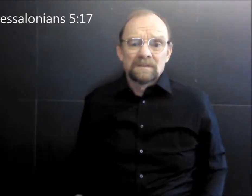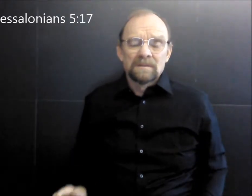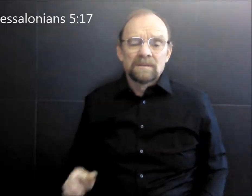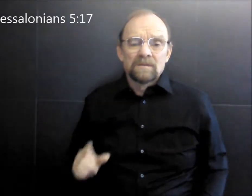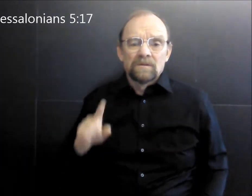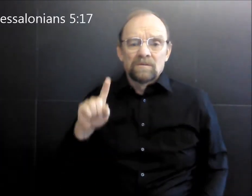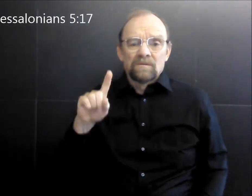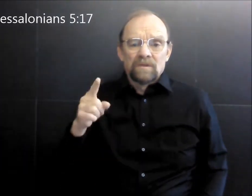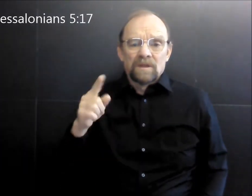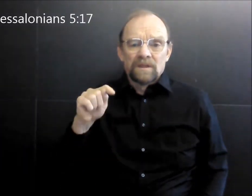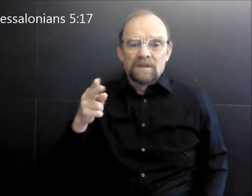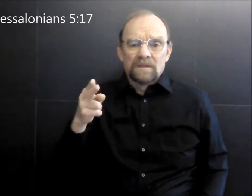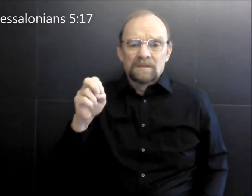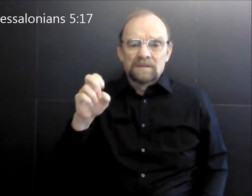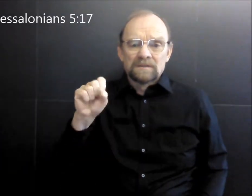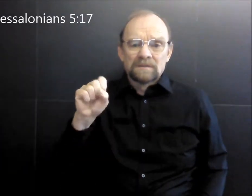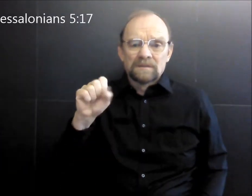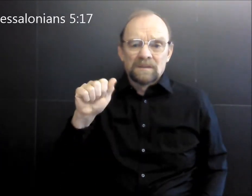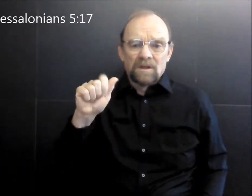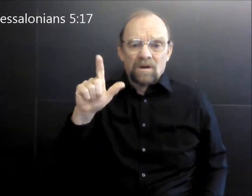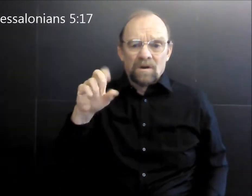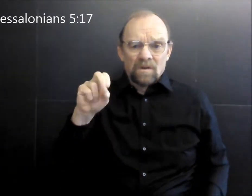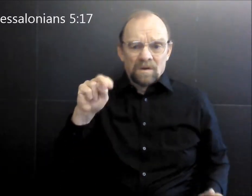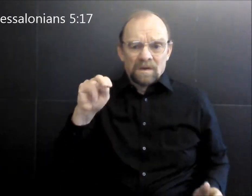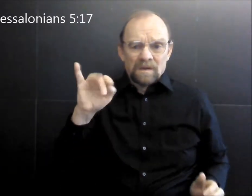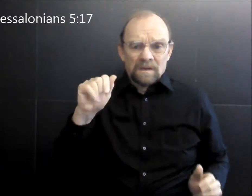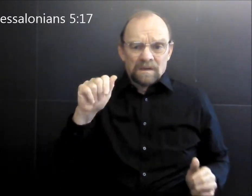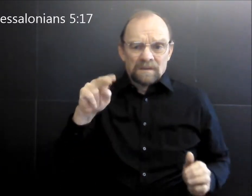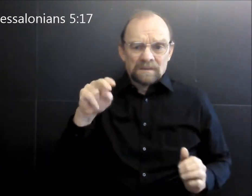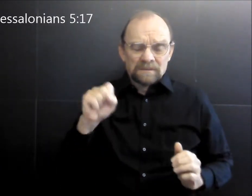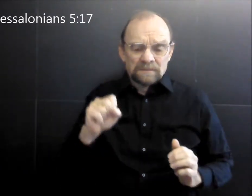1 Thessalonians 5 Verse 17